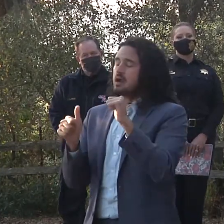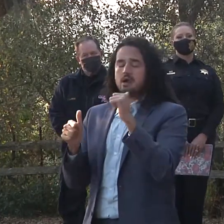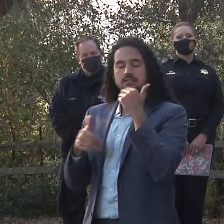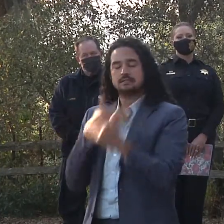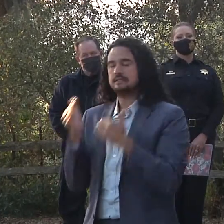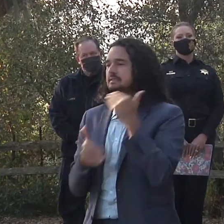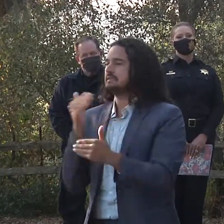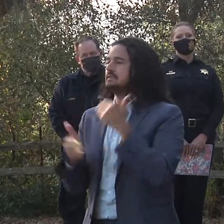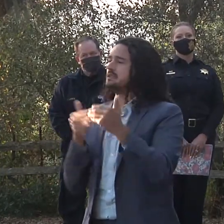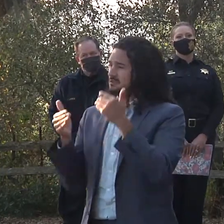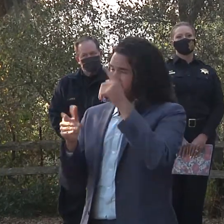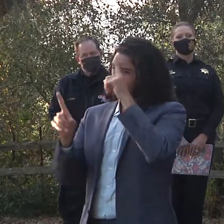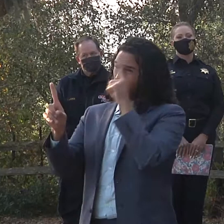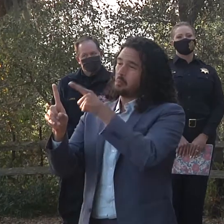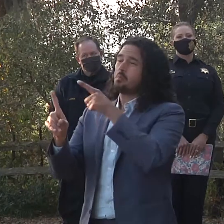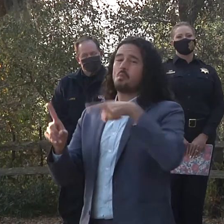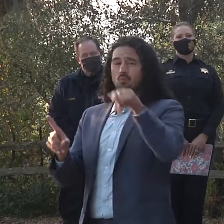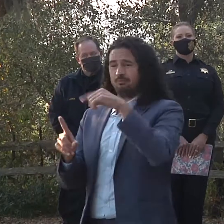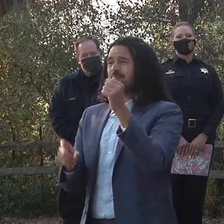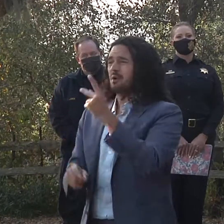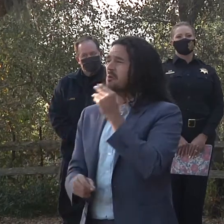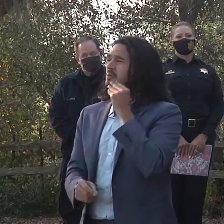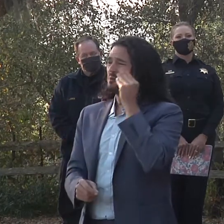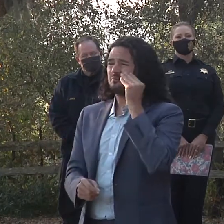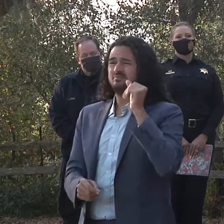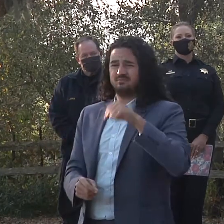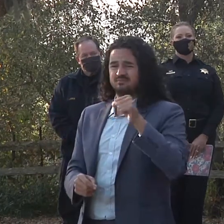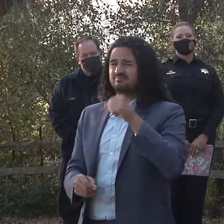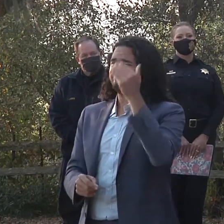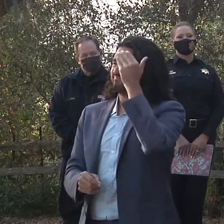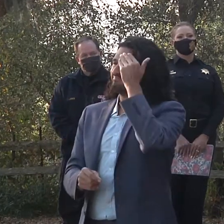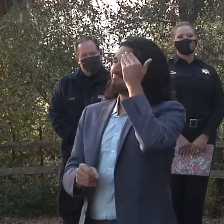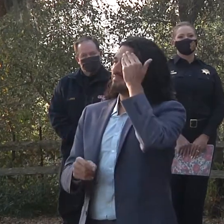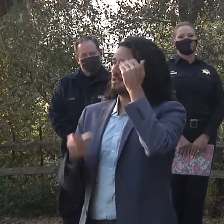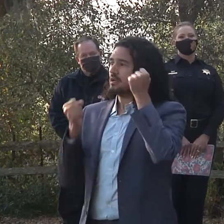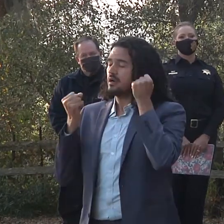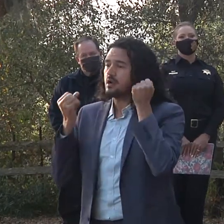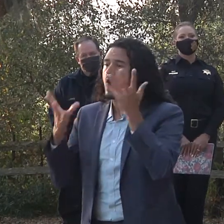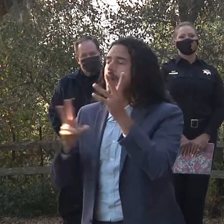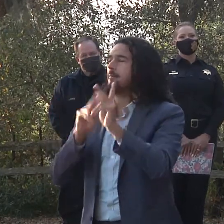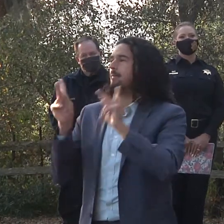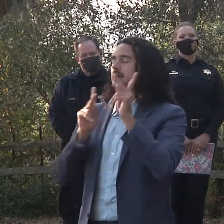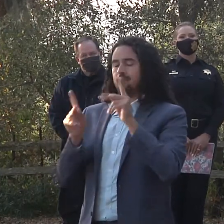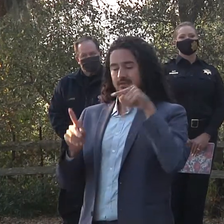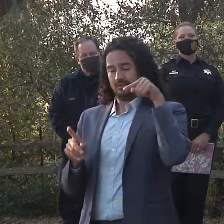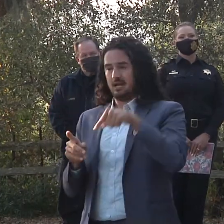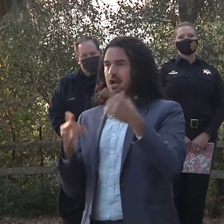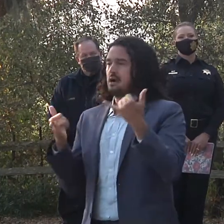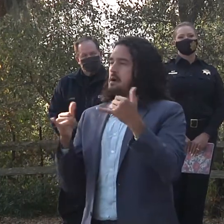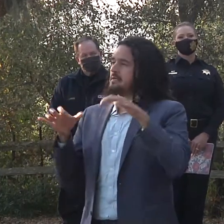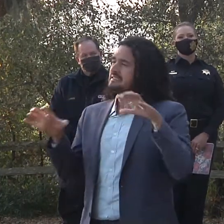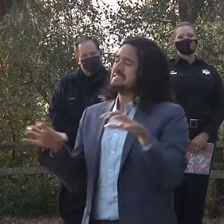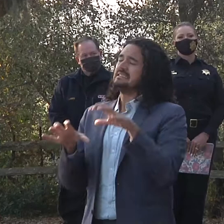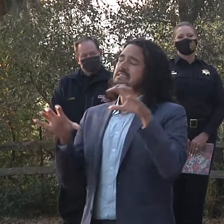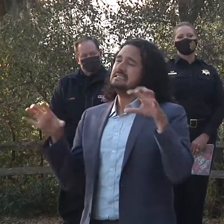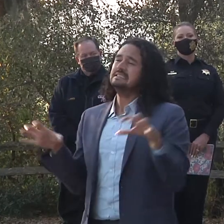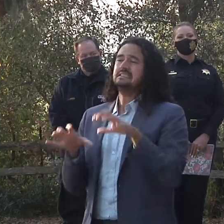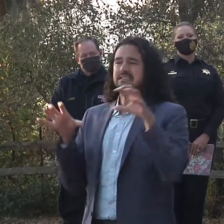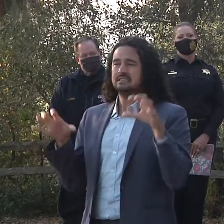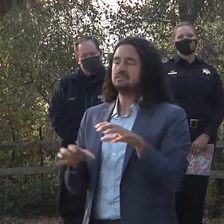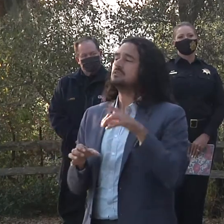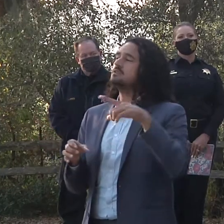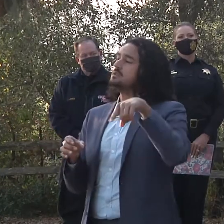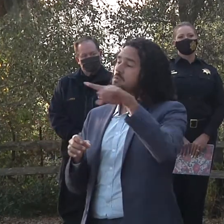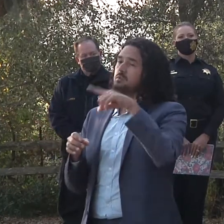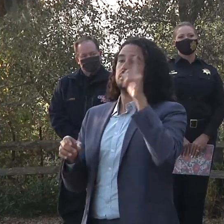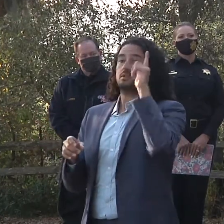so I just want to let you know that there's a lot of people working very diligently to make that happen. In other positive news, there are no